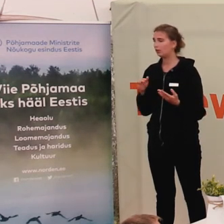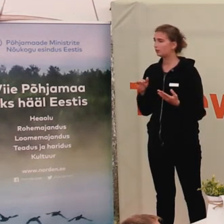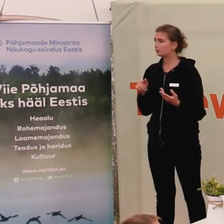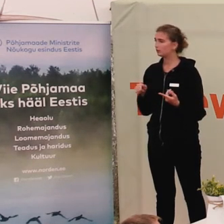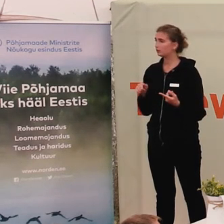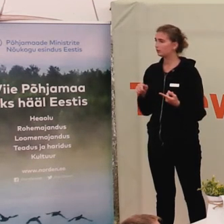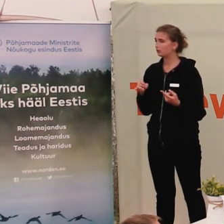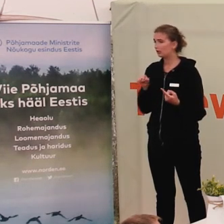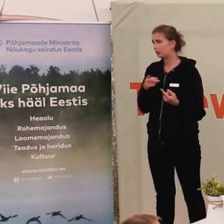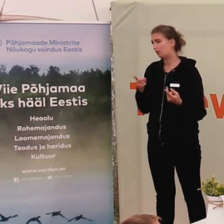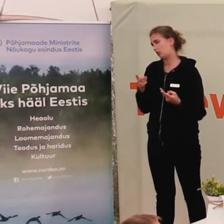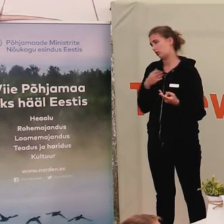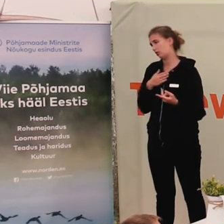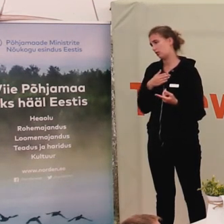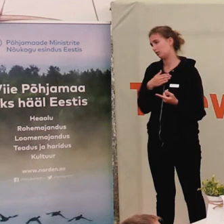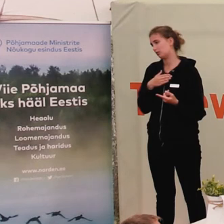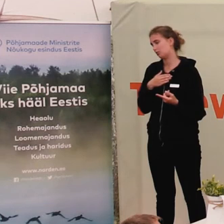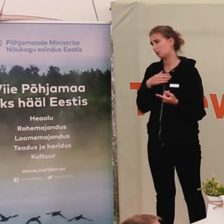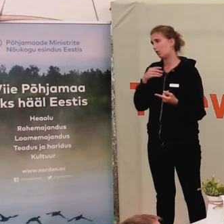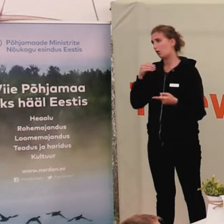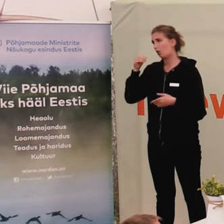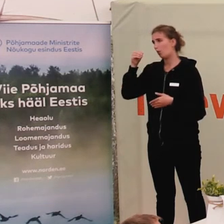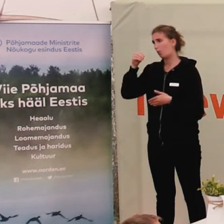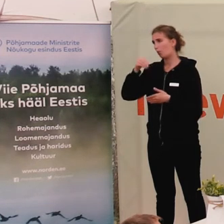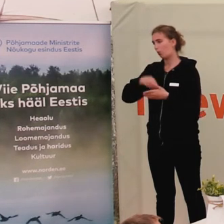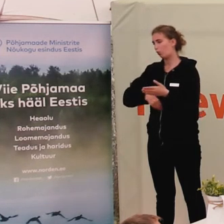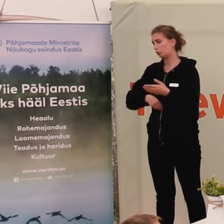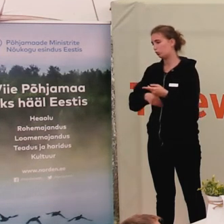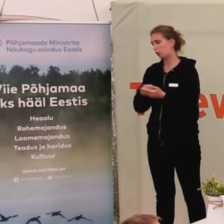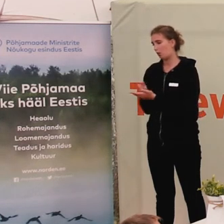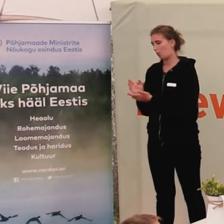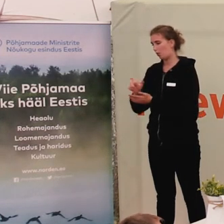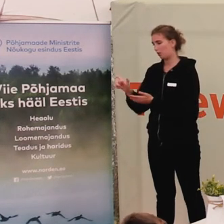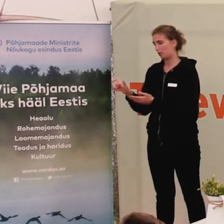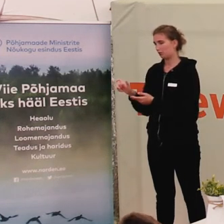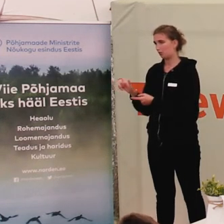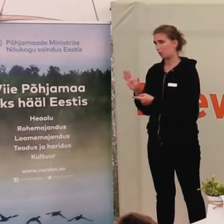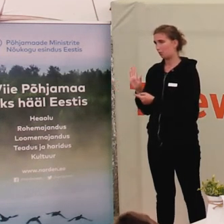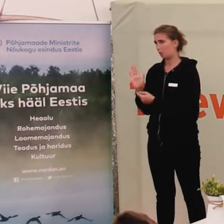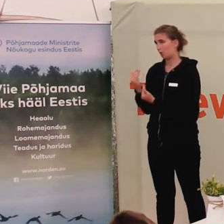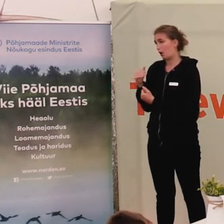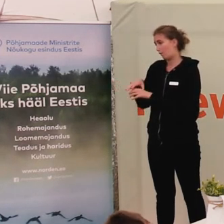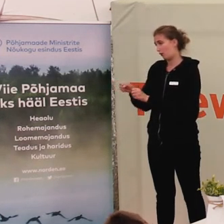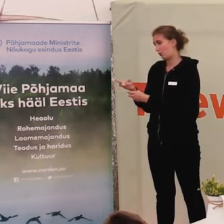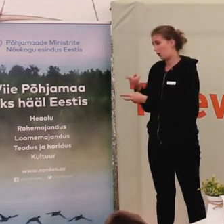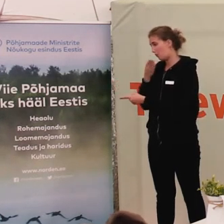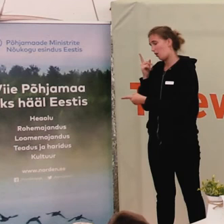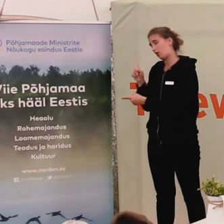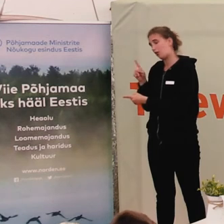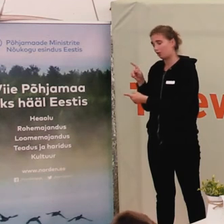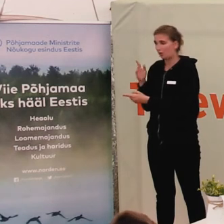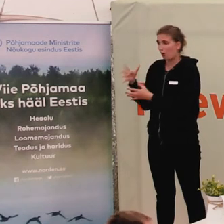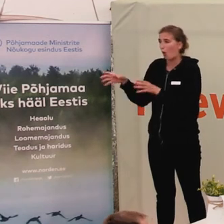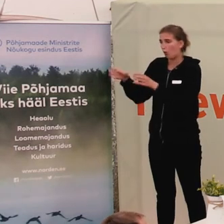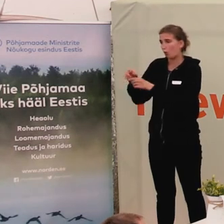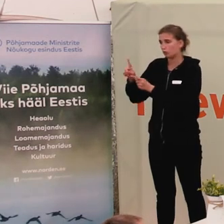just what I wanted, I would do that. And I'm sure no politicians have that power. Okay, but thank you